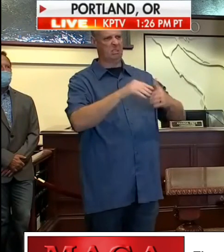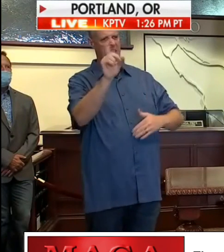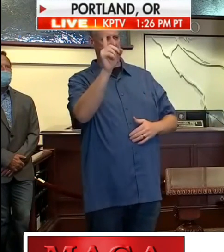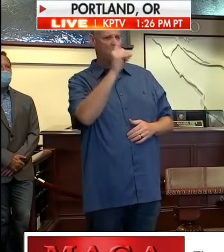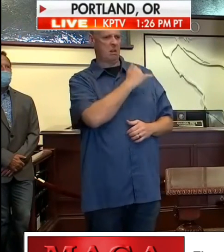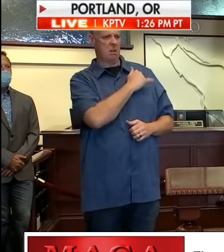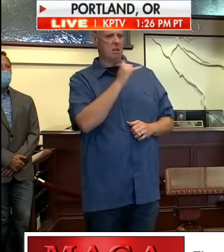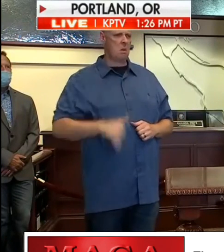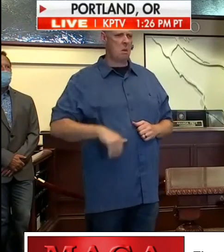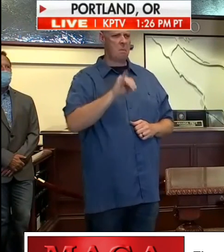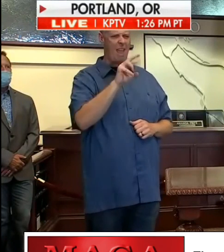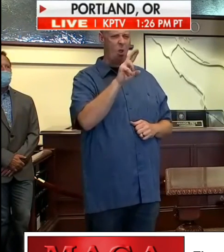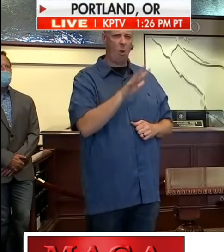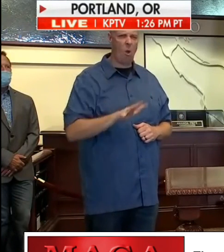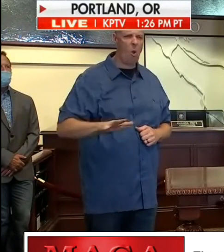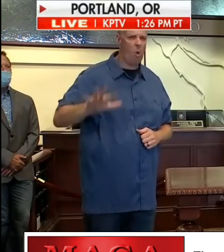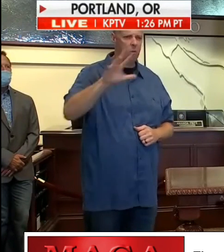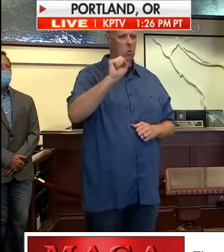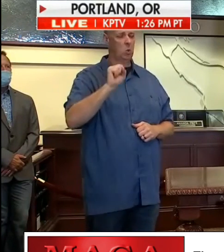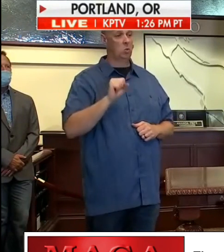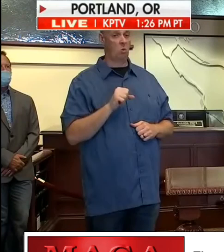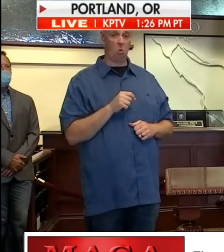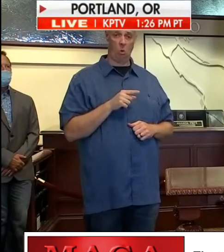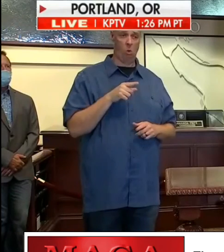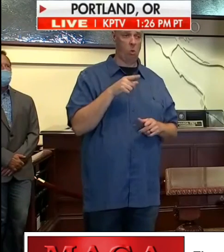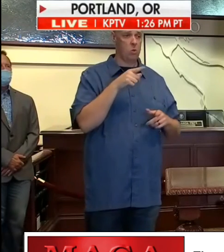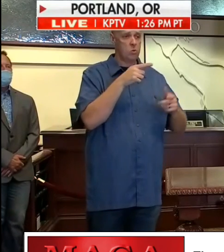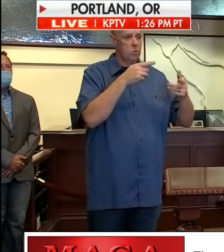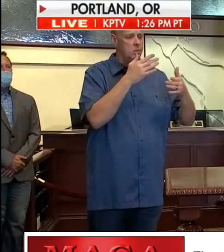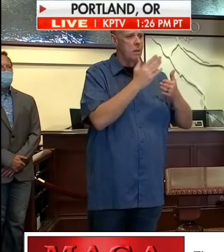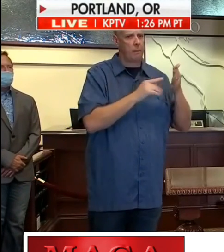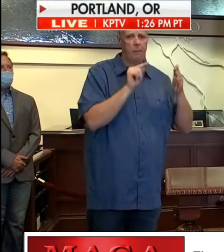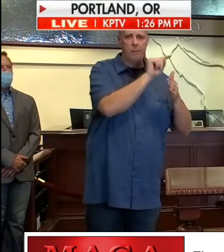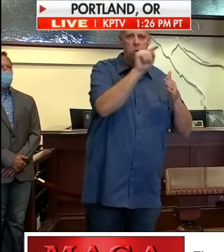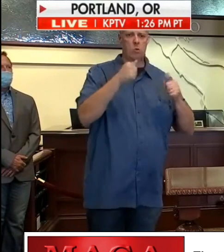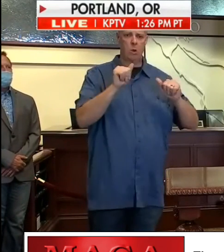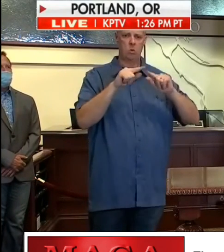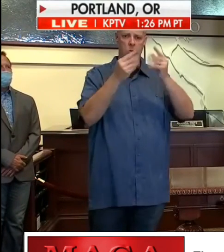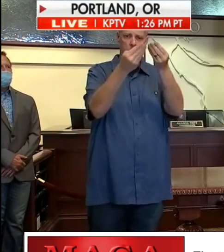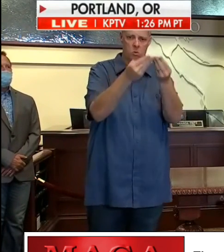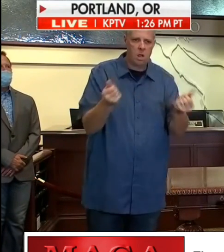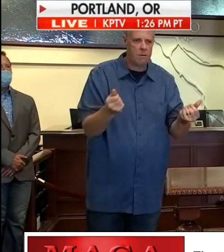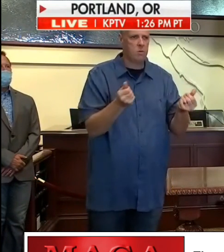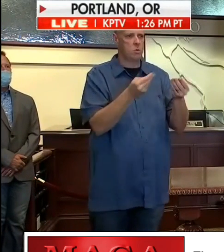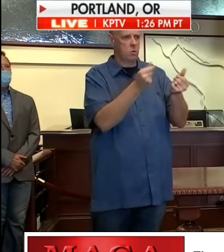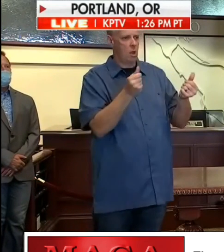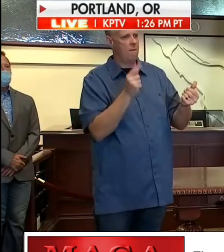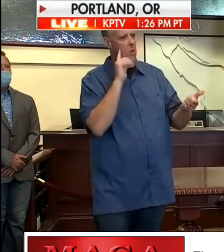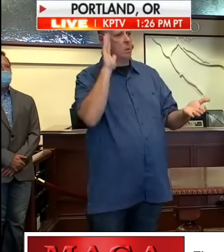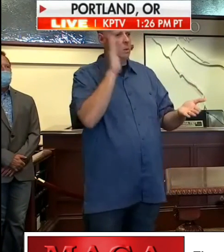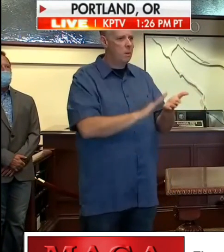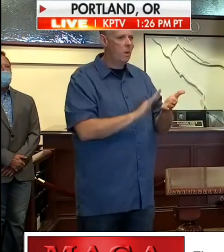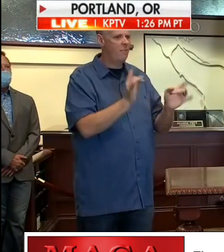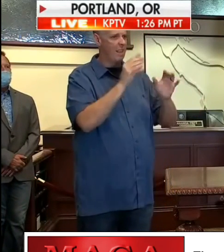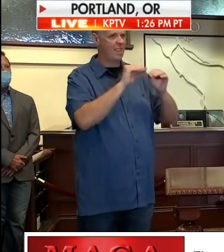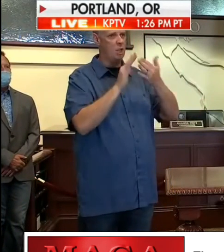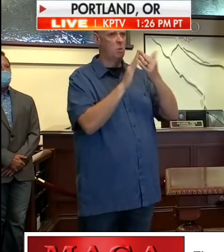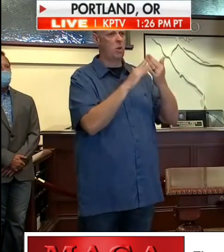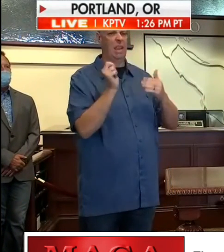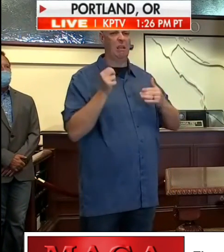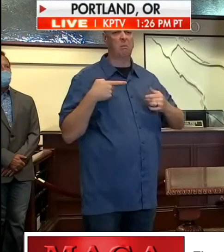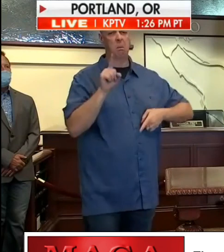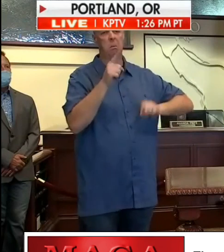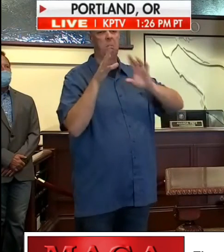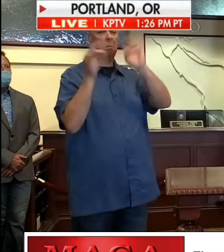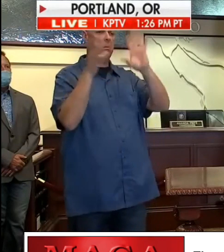mayors, attacking those who are trying to bring resolution to the violence in their local communities. He has an